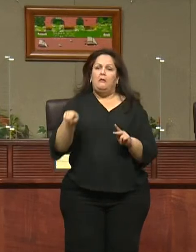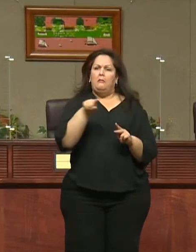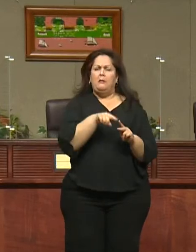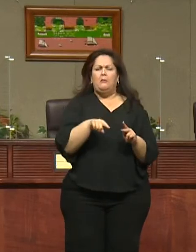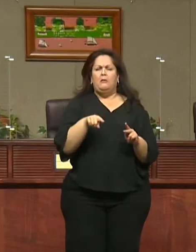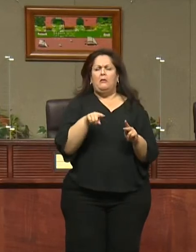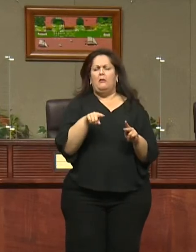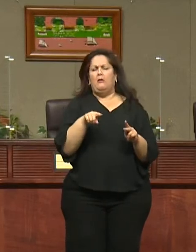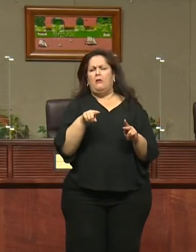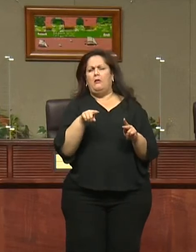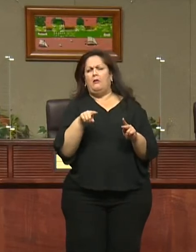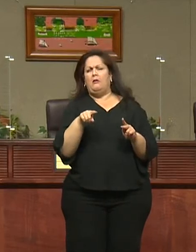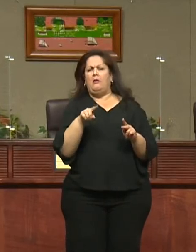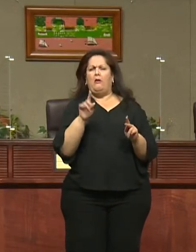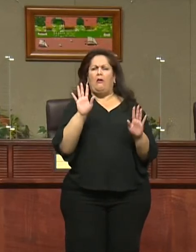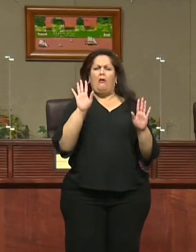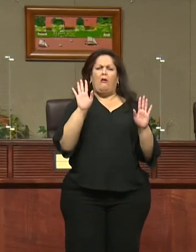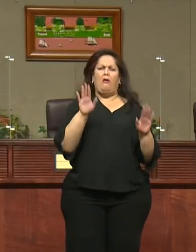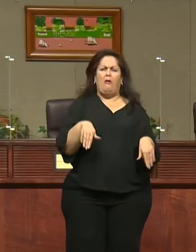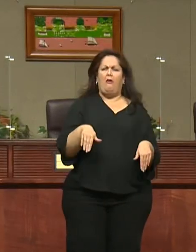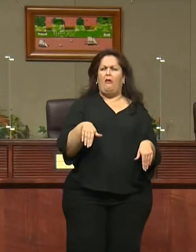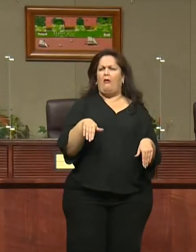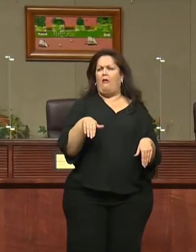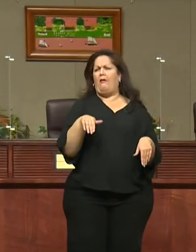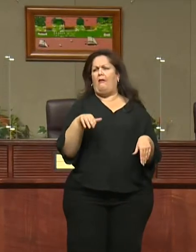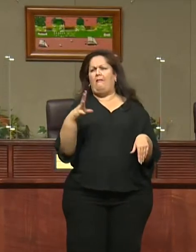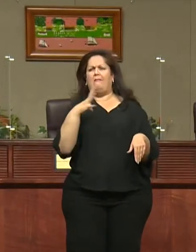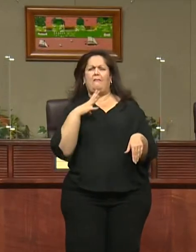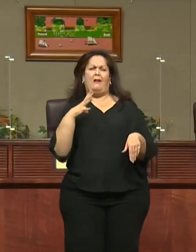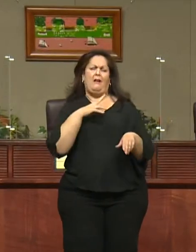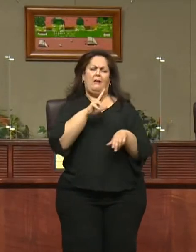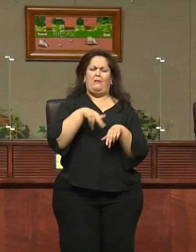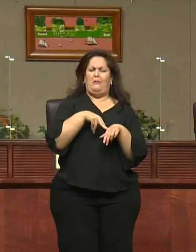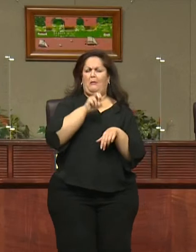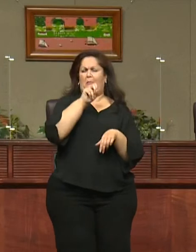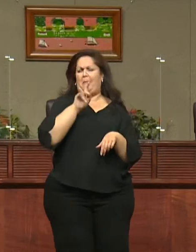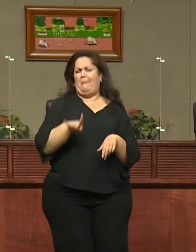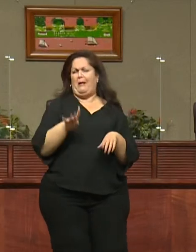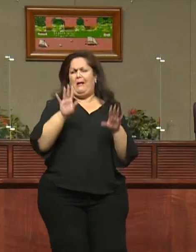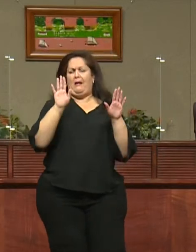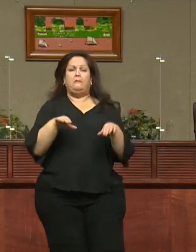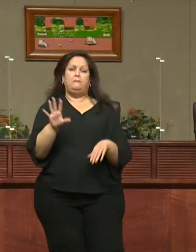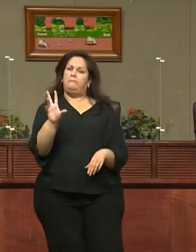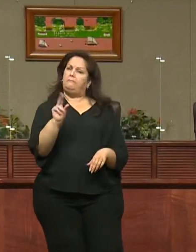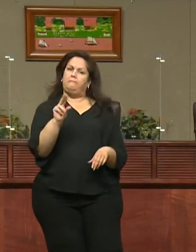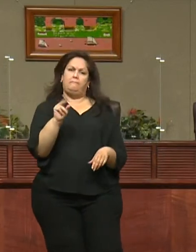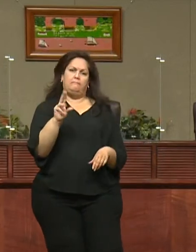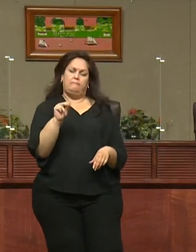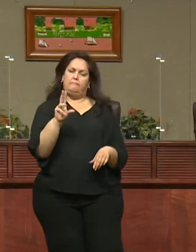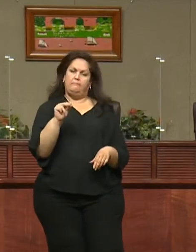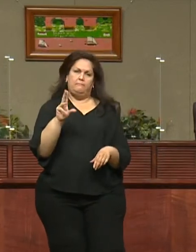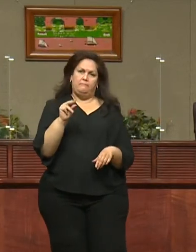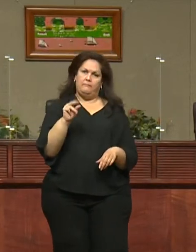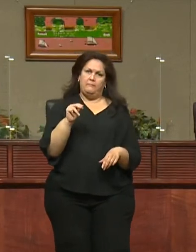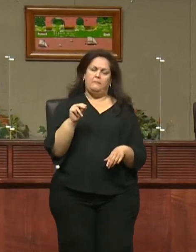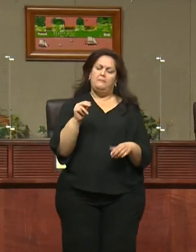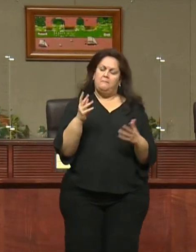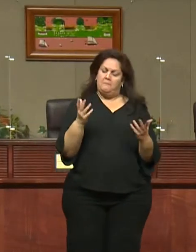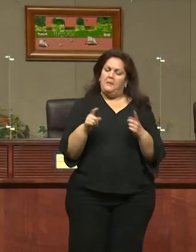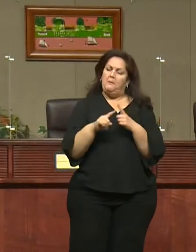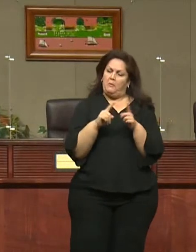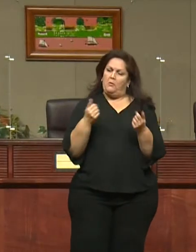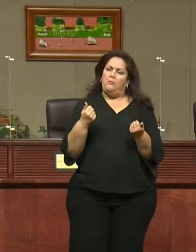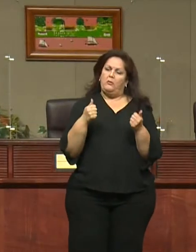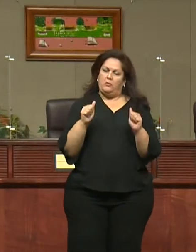assume that things are totally back to normal, because they will not be at that point. But we're simply trying to